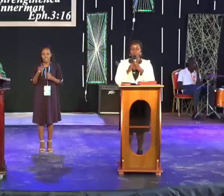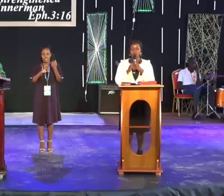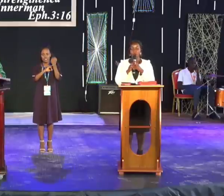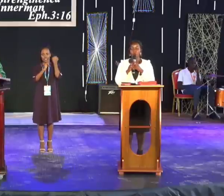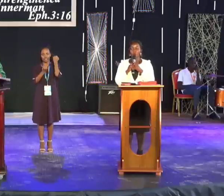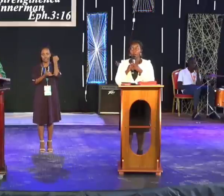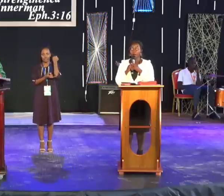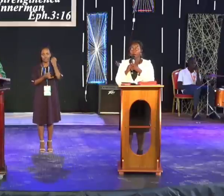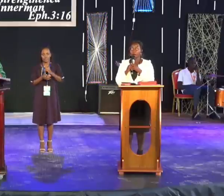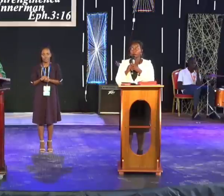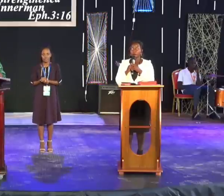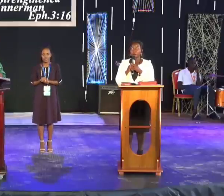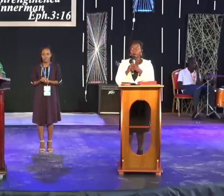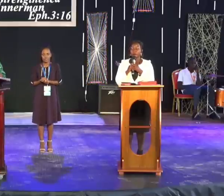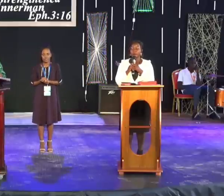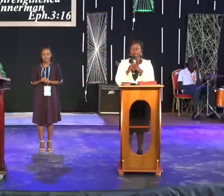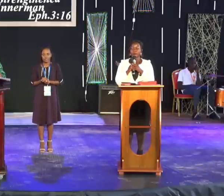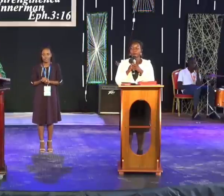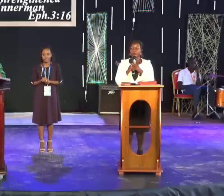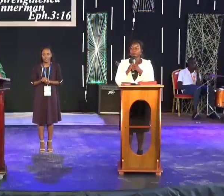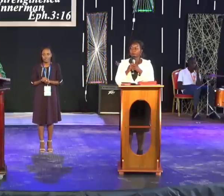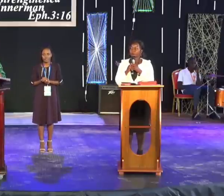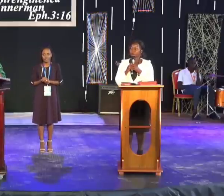This work